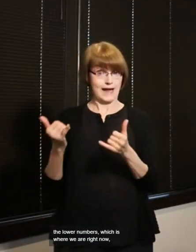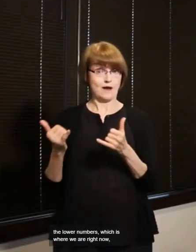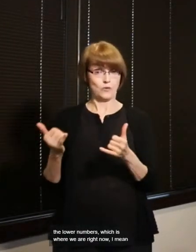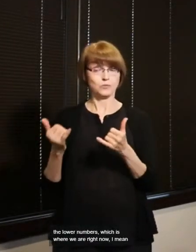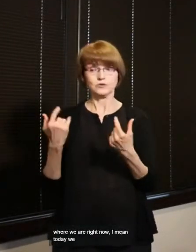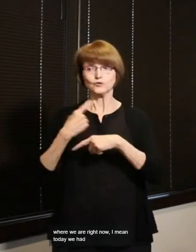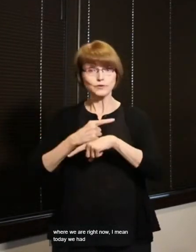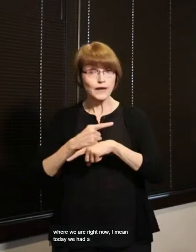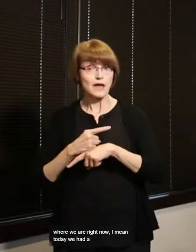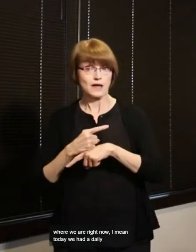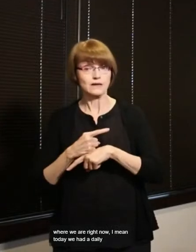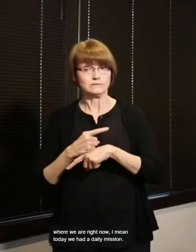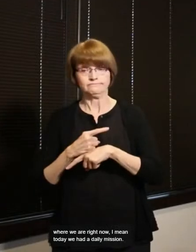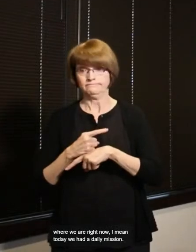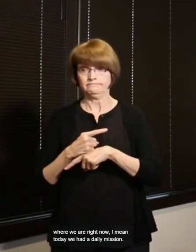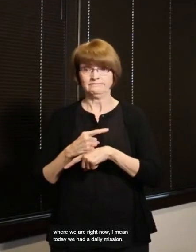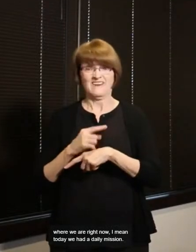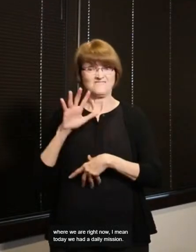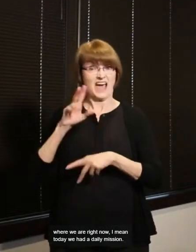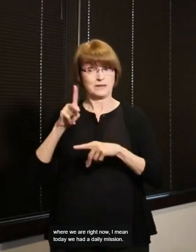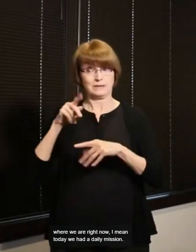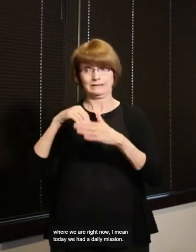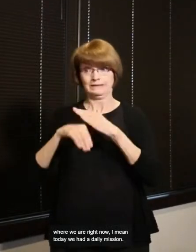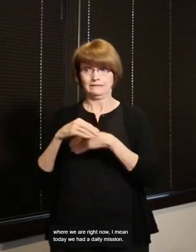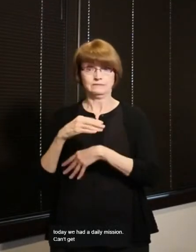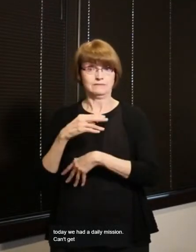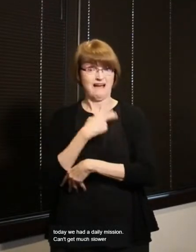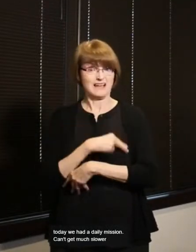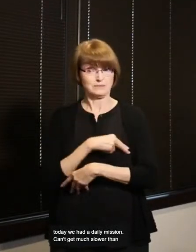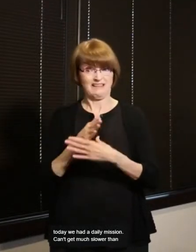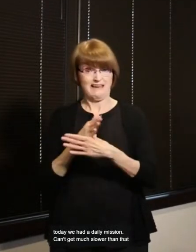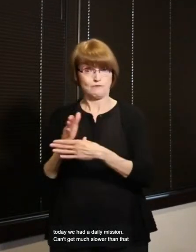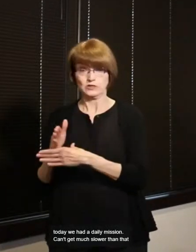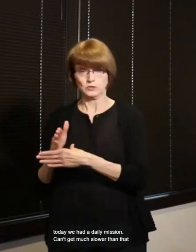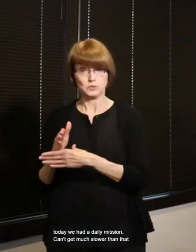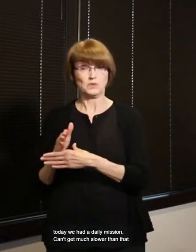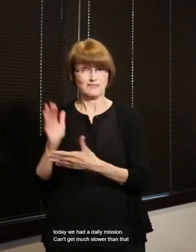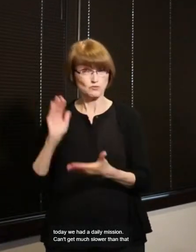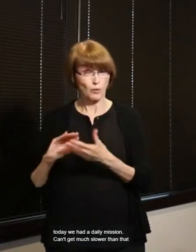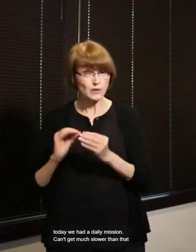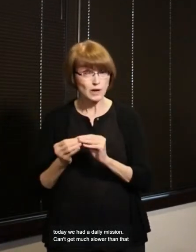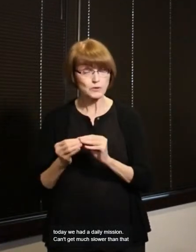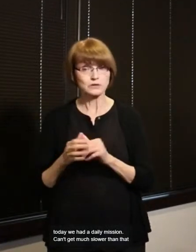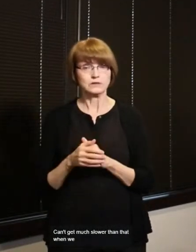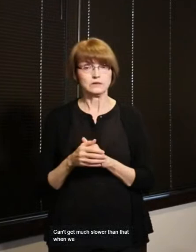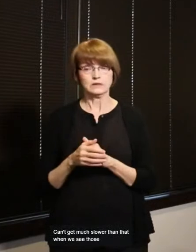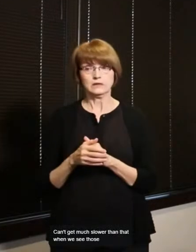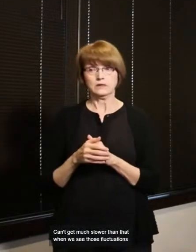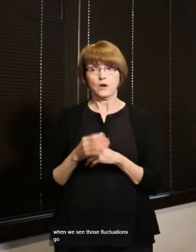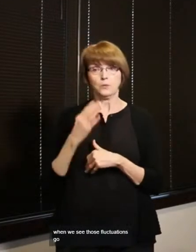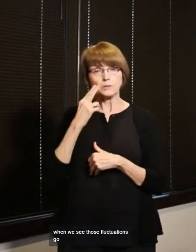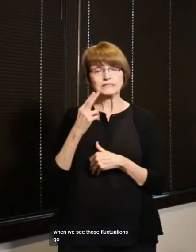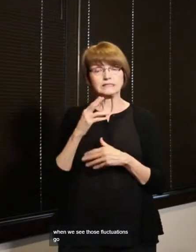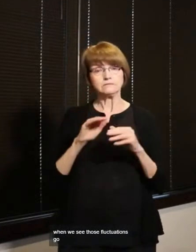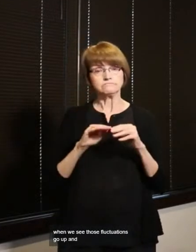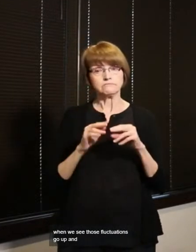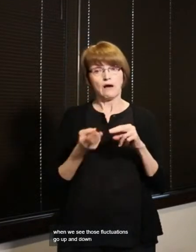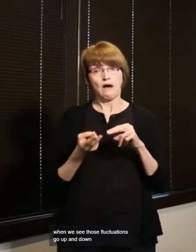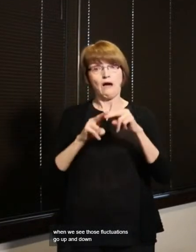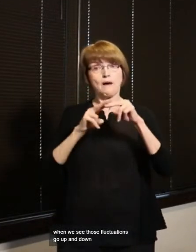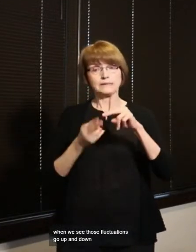I mean, today we had daily admissions of 5, and we can't get much lower than that. When we see those fluctuations go up and